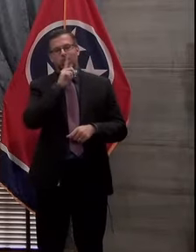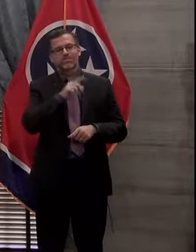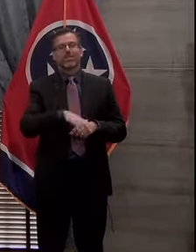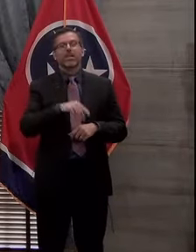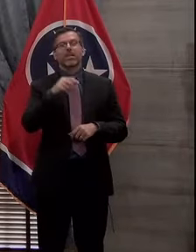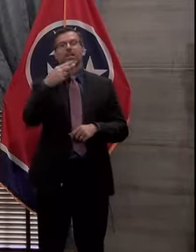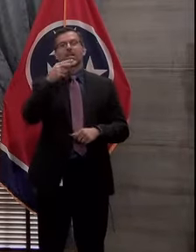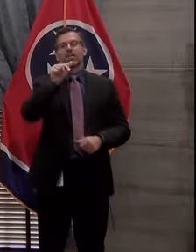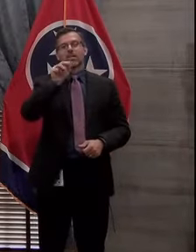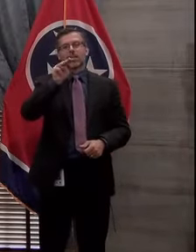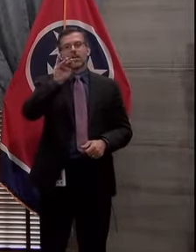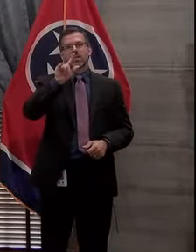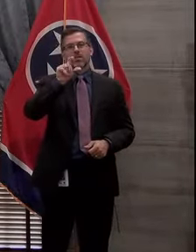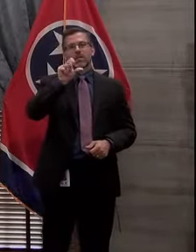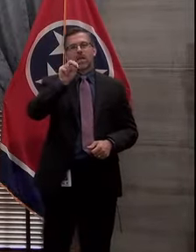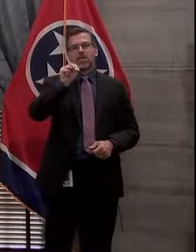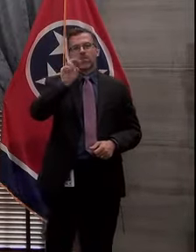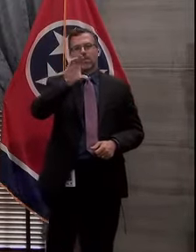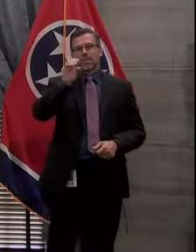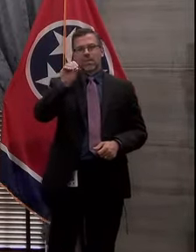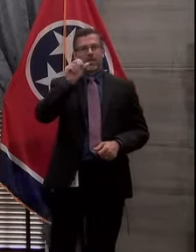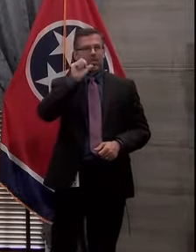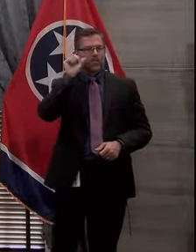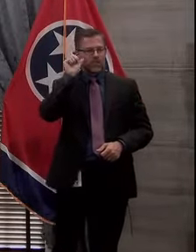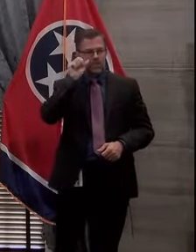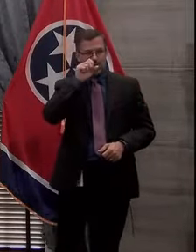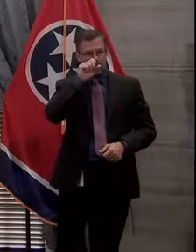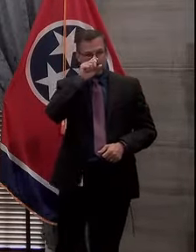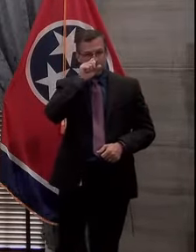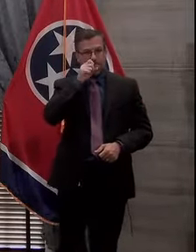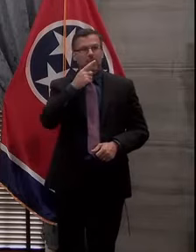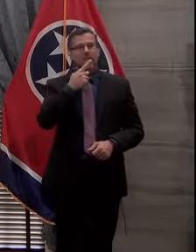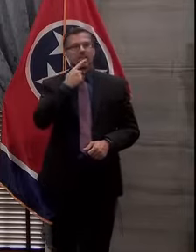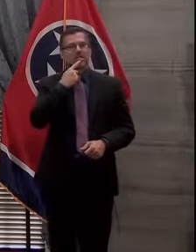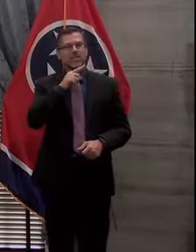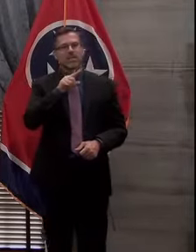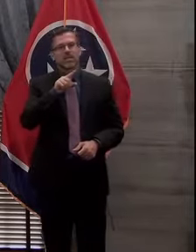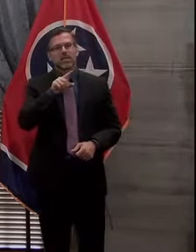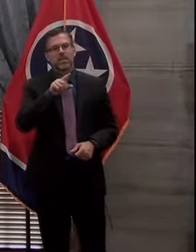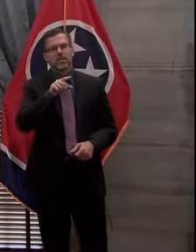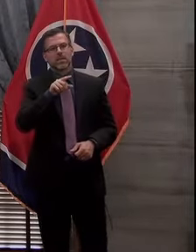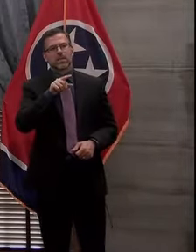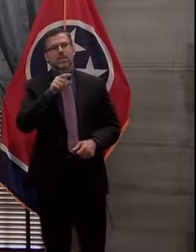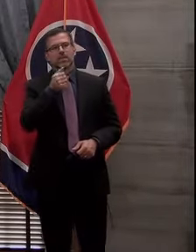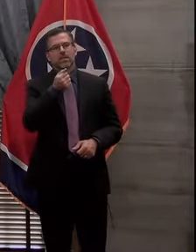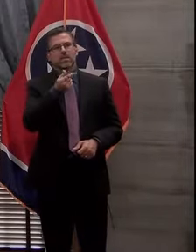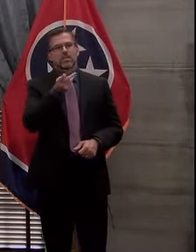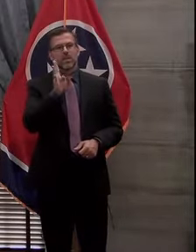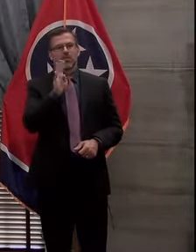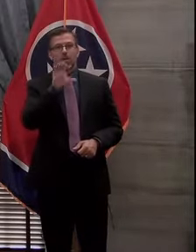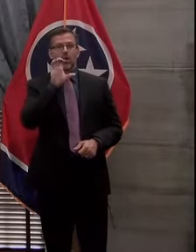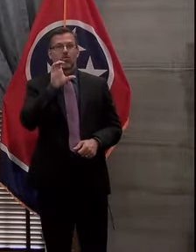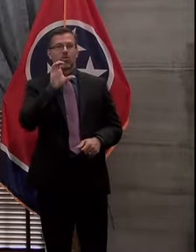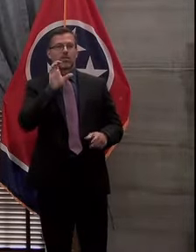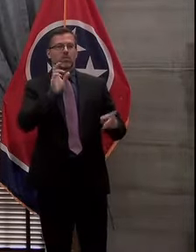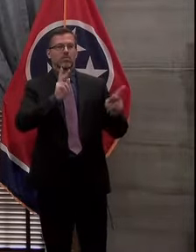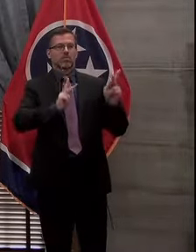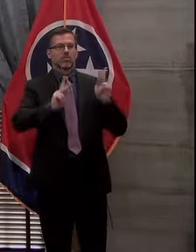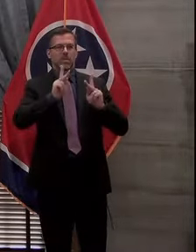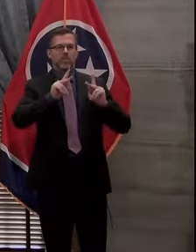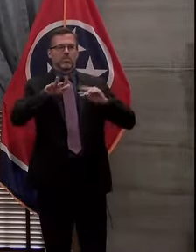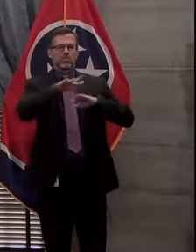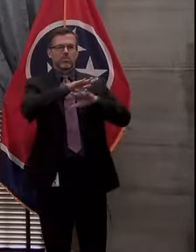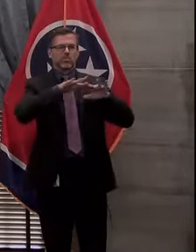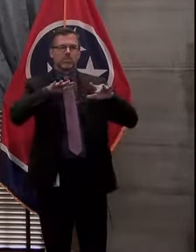Hamilton County said yesterday that there was an exposure at the Lincoln Day dinner there where hundreds of people were there. A lot of them